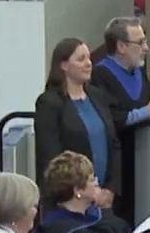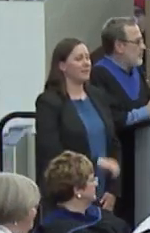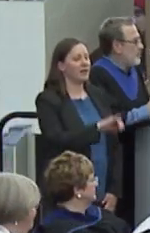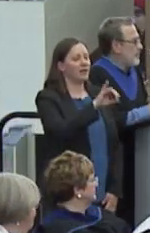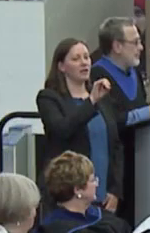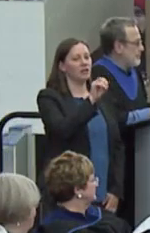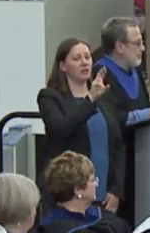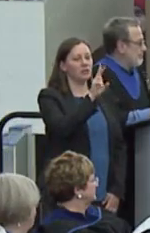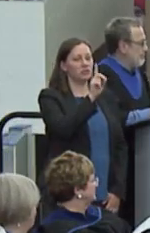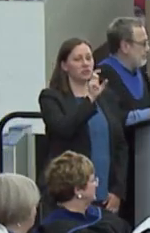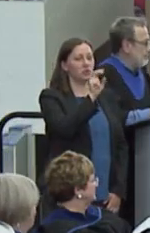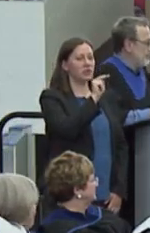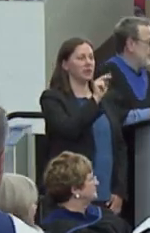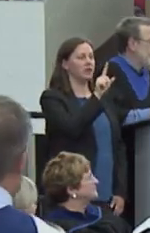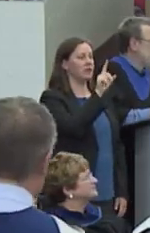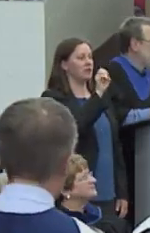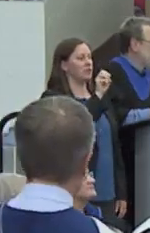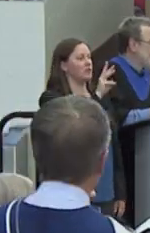Jordan Lewis.